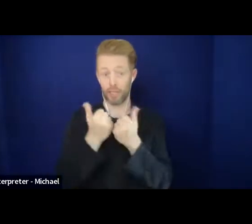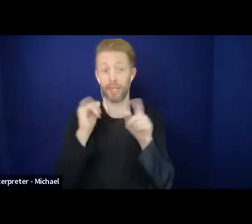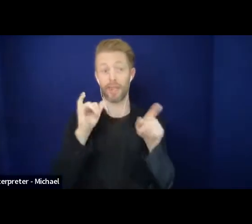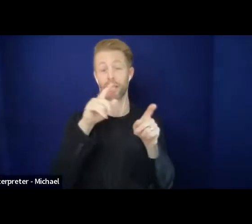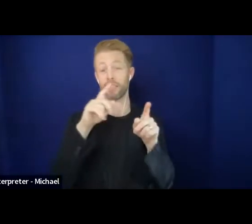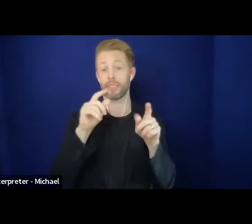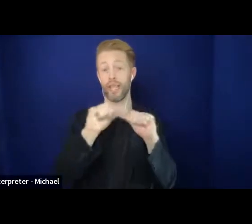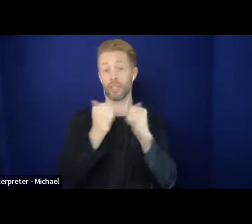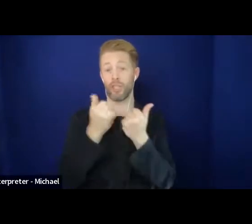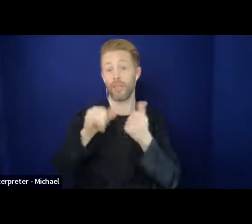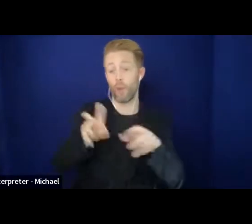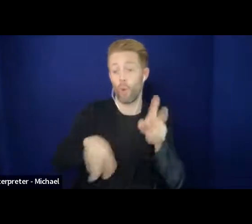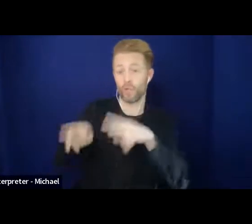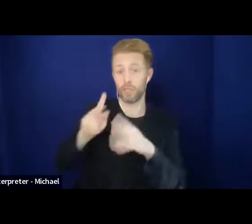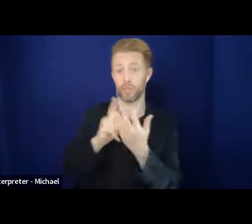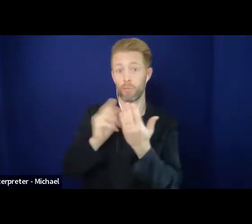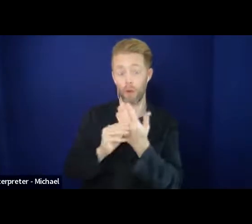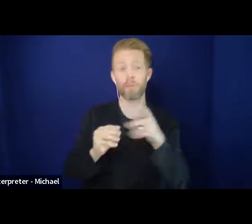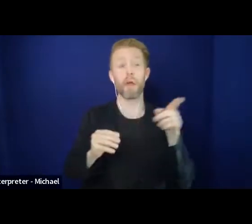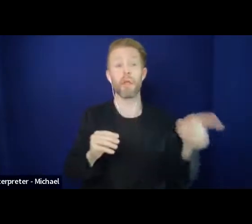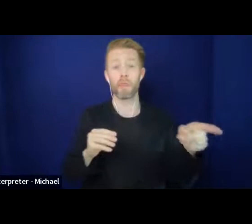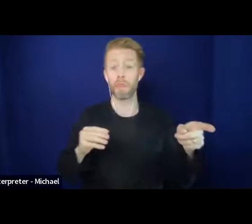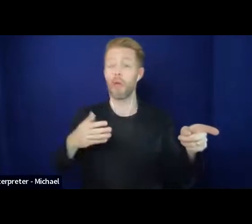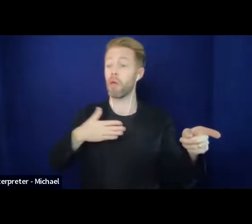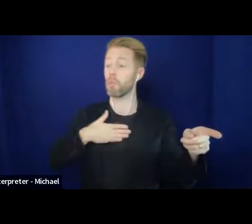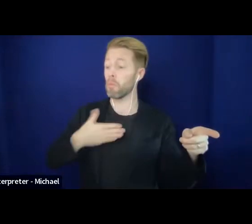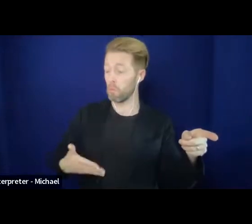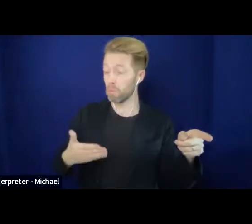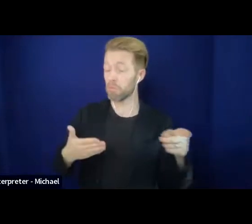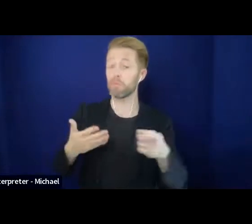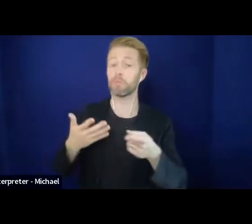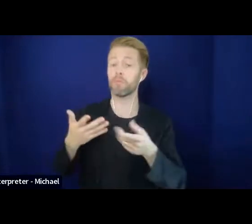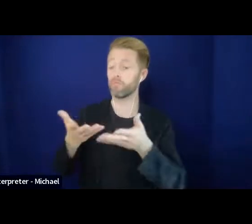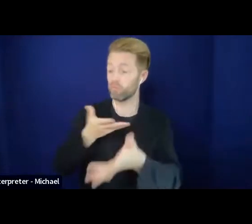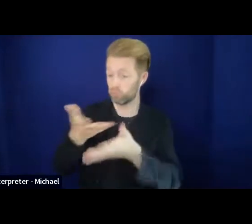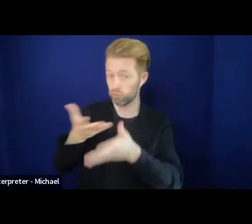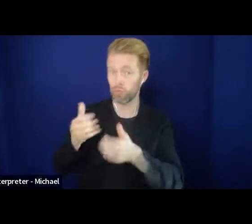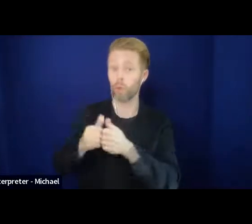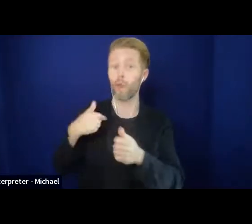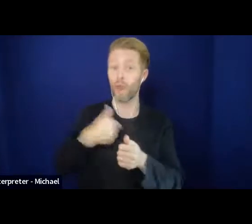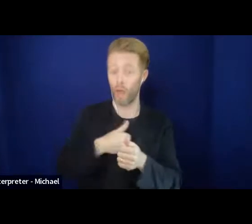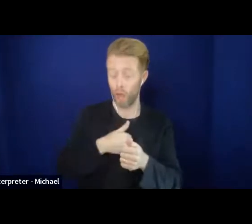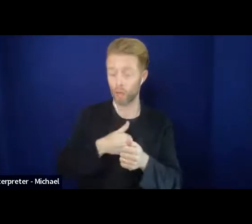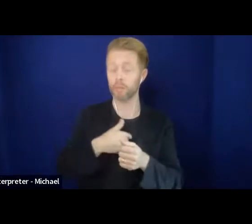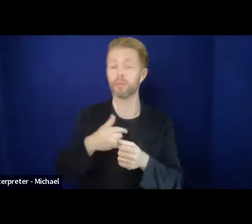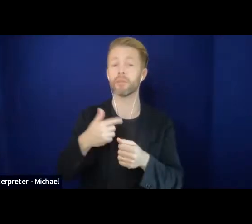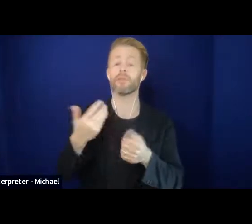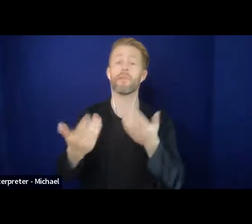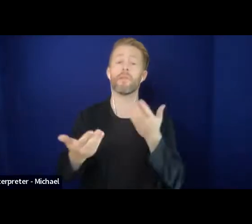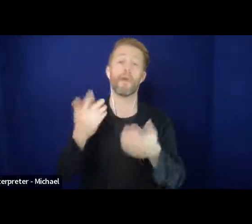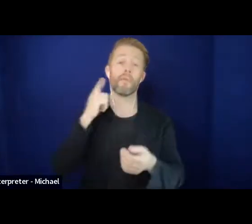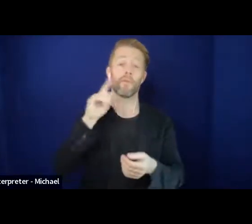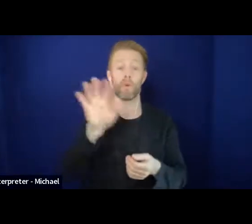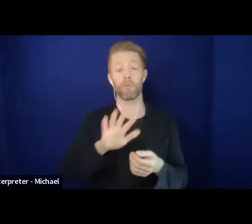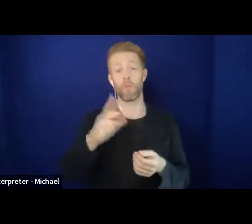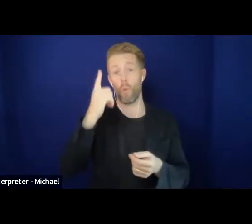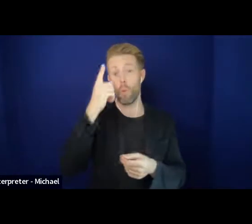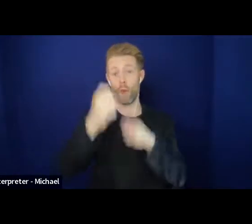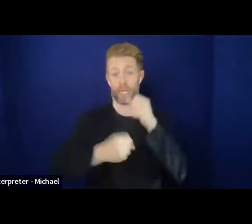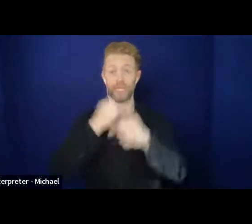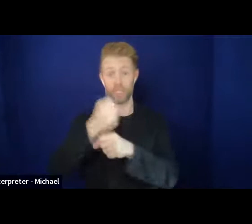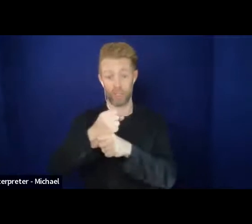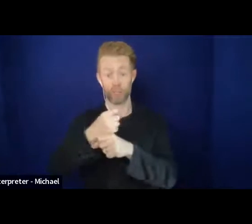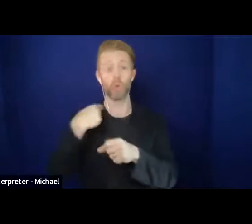program. And they were amenable to having conversations and discussions with us. And we actually, for about a year or so, actually had